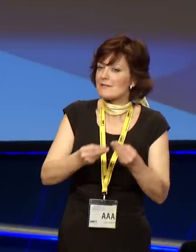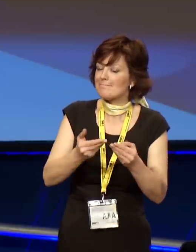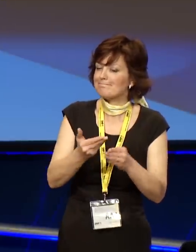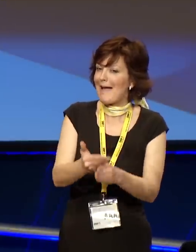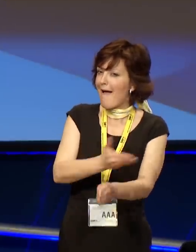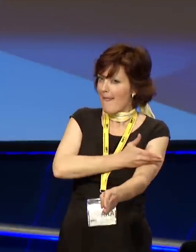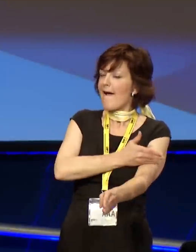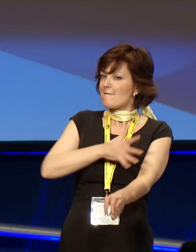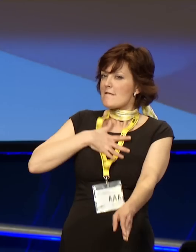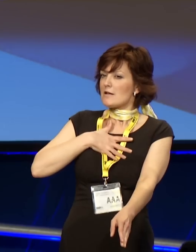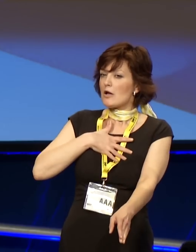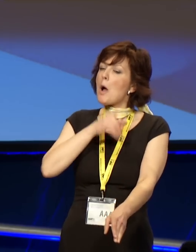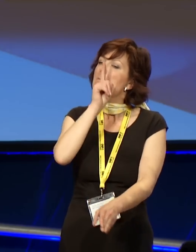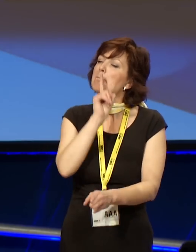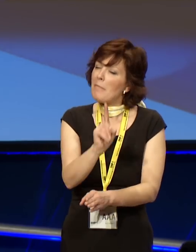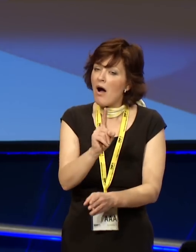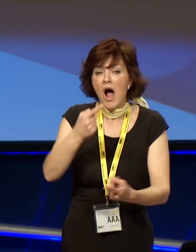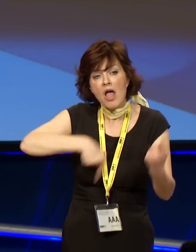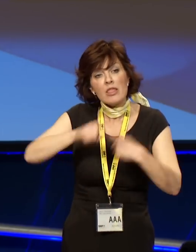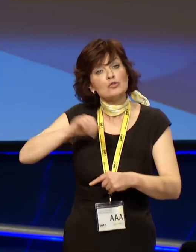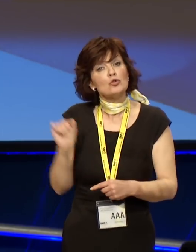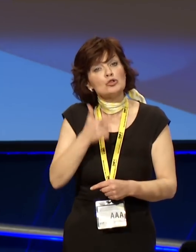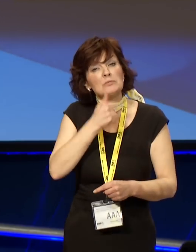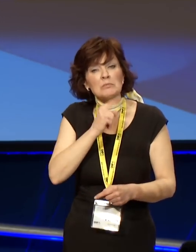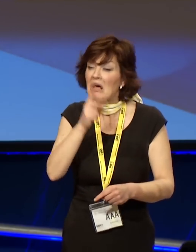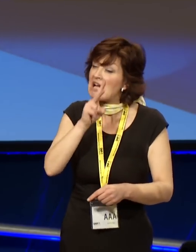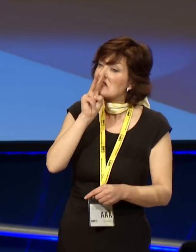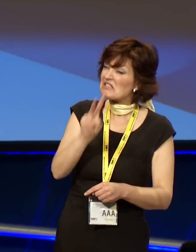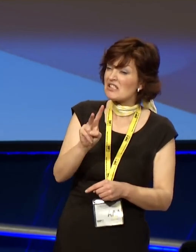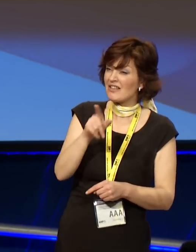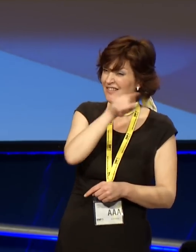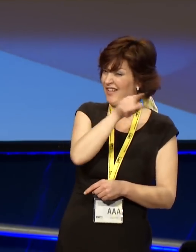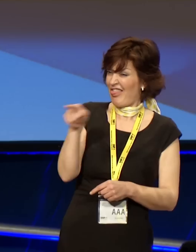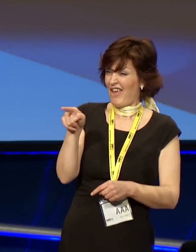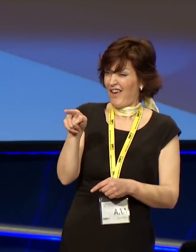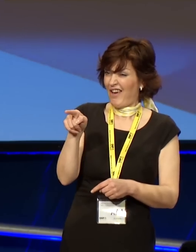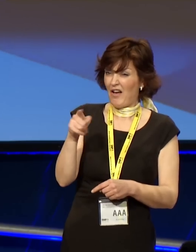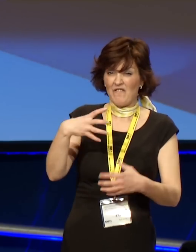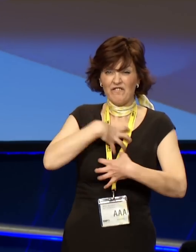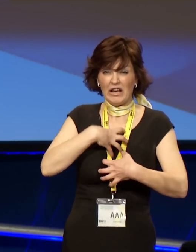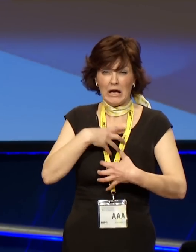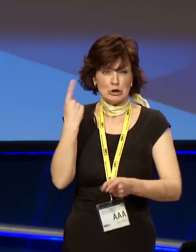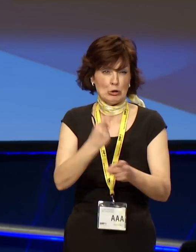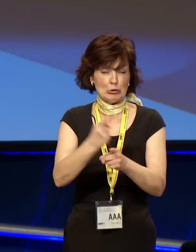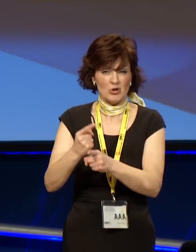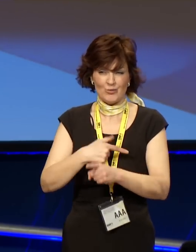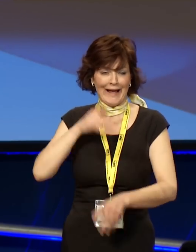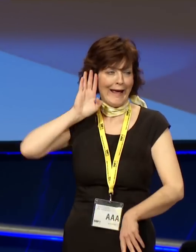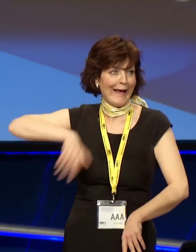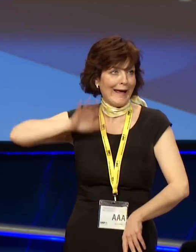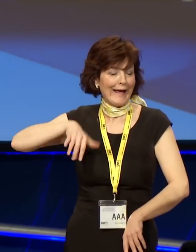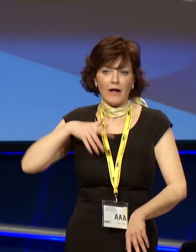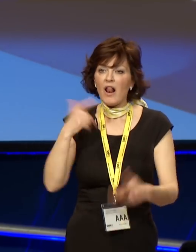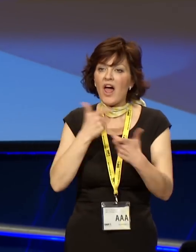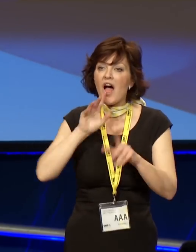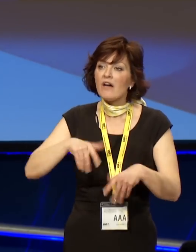ability for us to see through scare stories, the ability for us to laugh at fear-mongering, and the style and